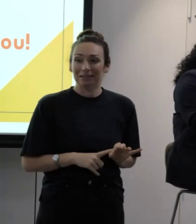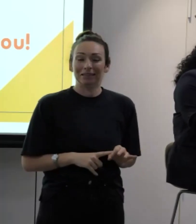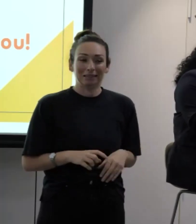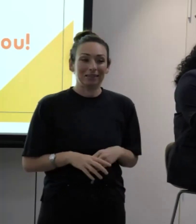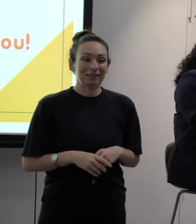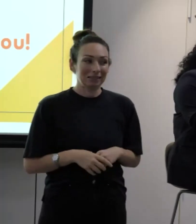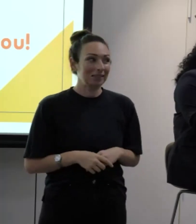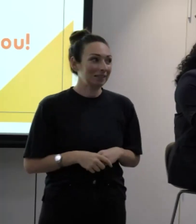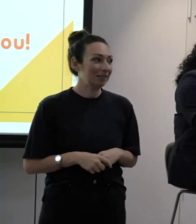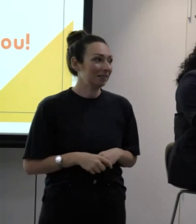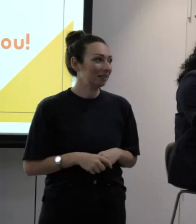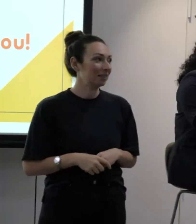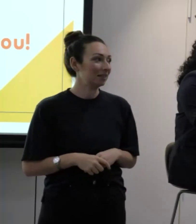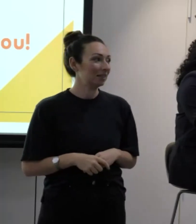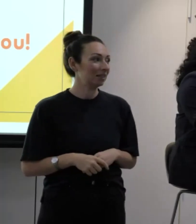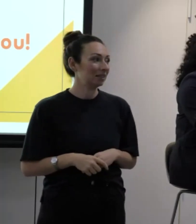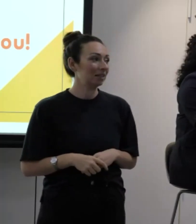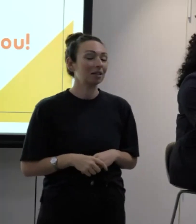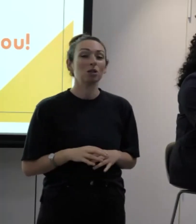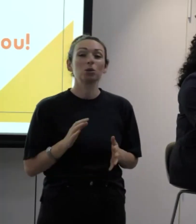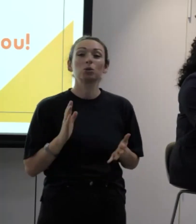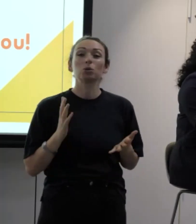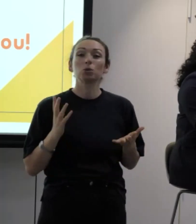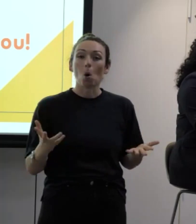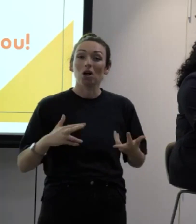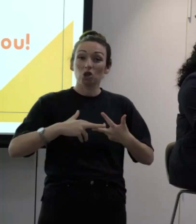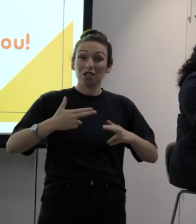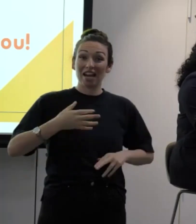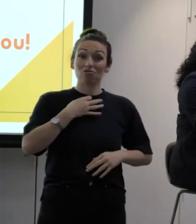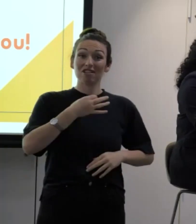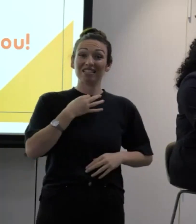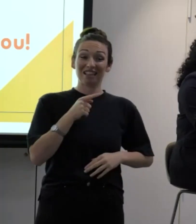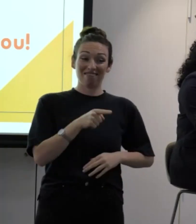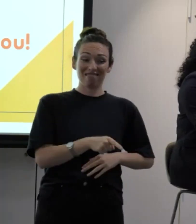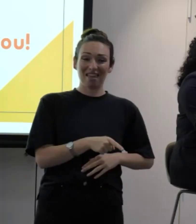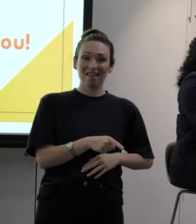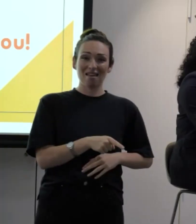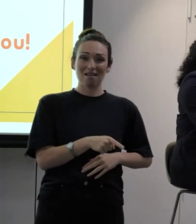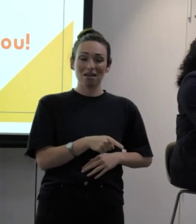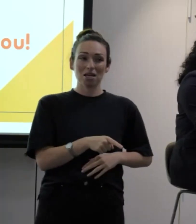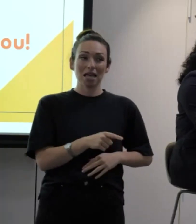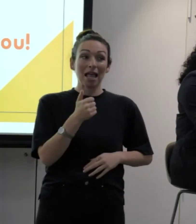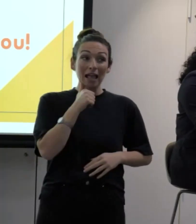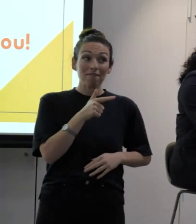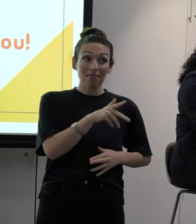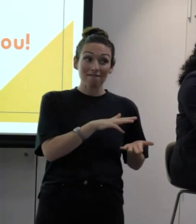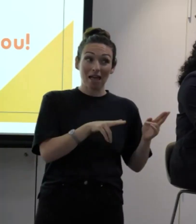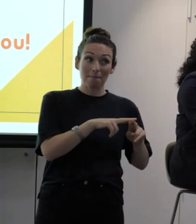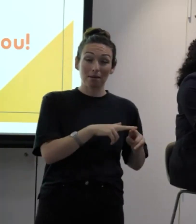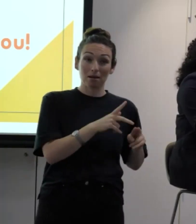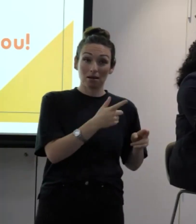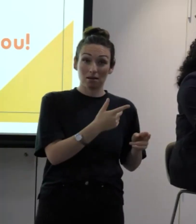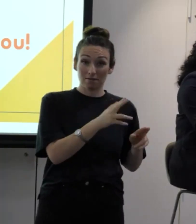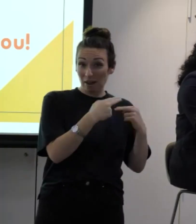So on the genetic risk side of things, if there are known genetic disorders within a family